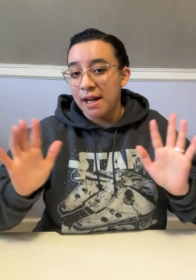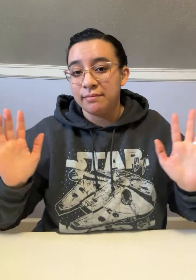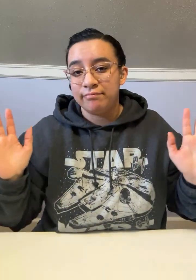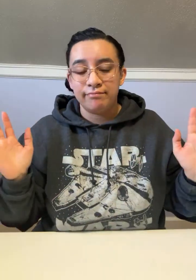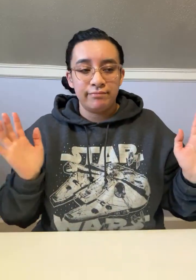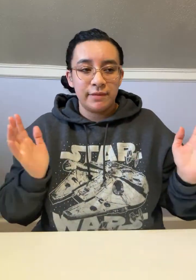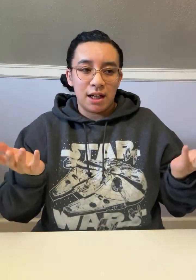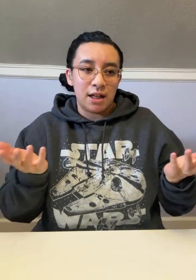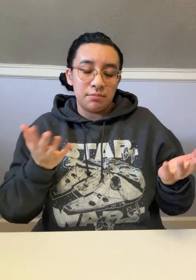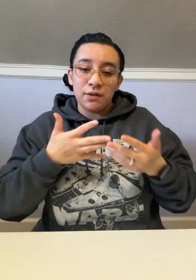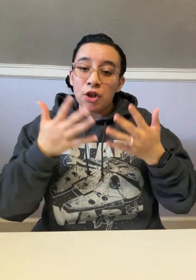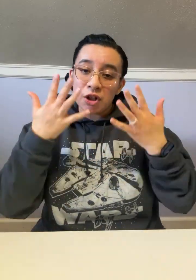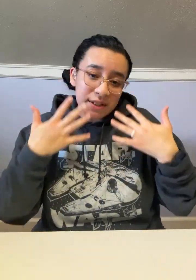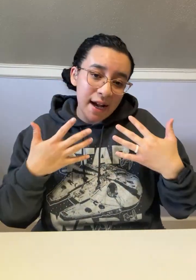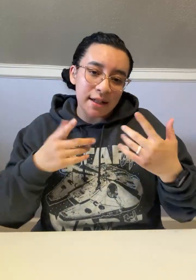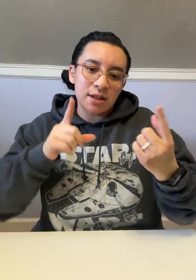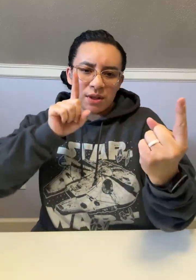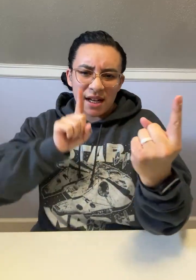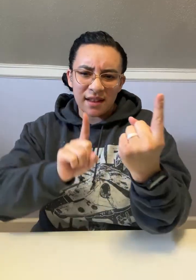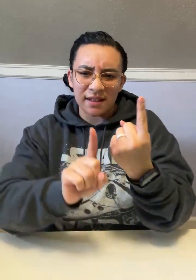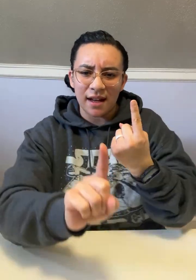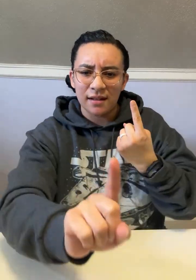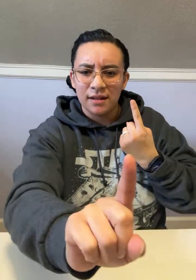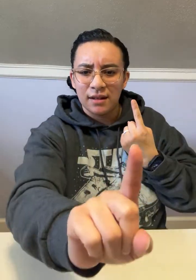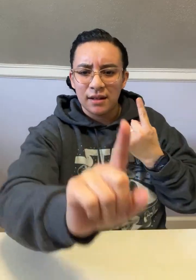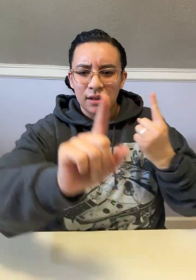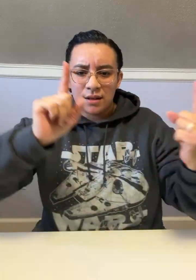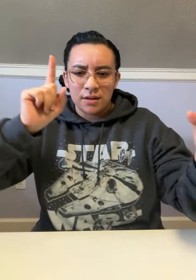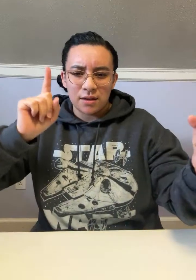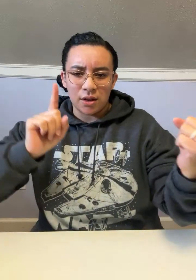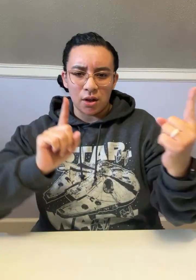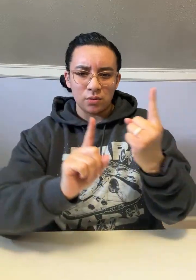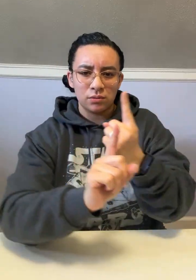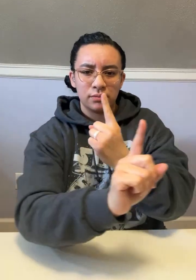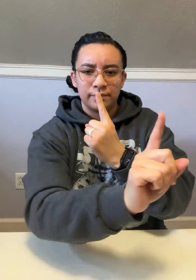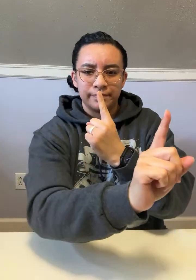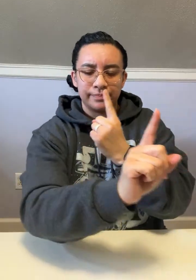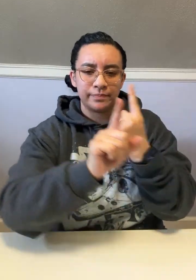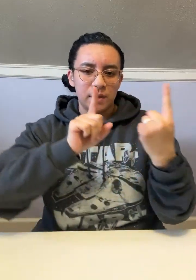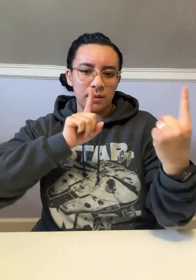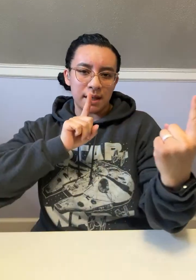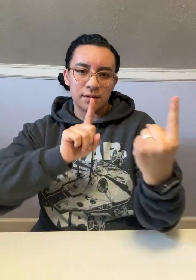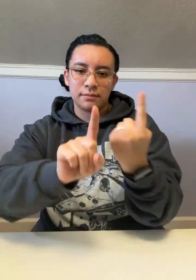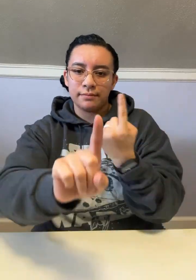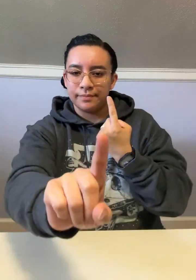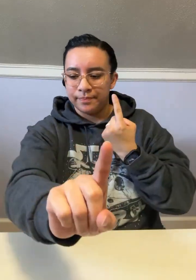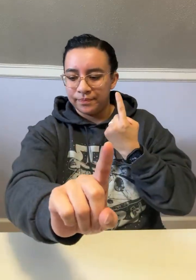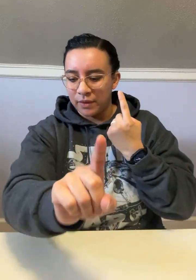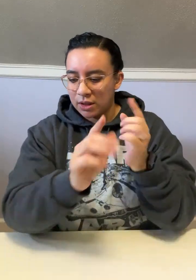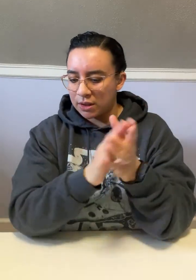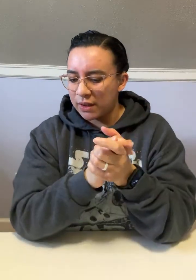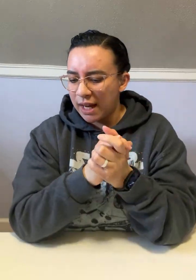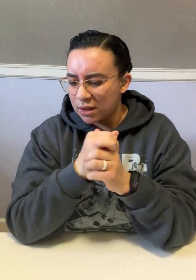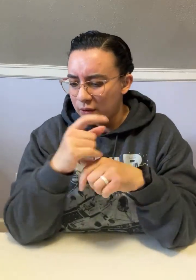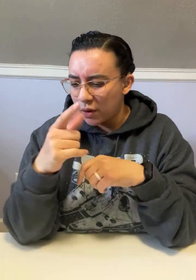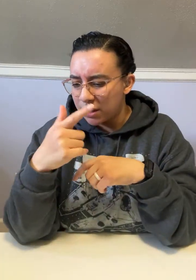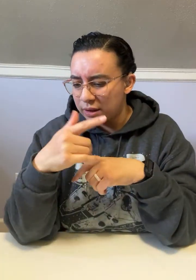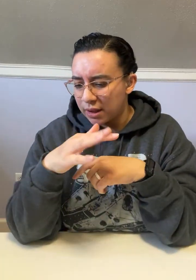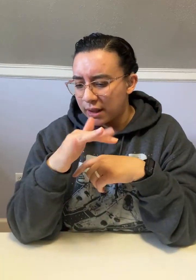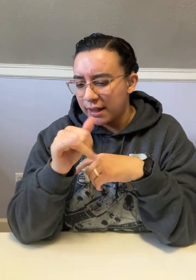done, even though you're sad. So it's kind of like that. So you go, you pass. So yeah, so for the